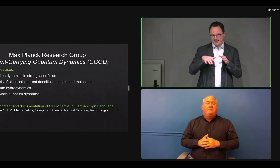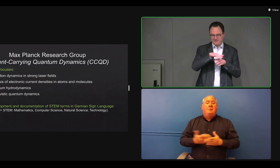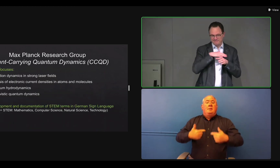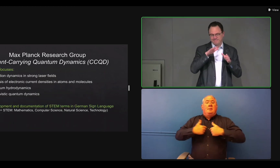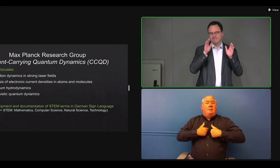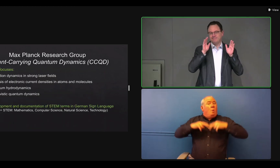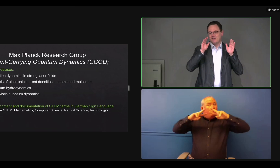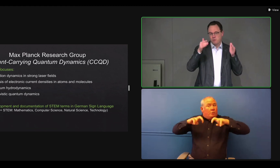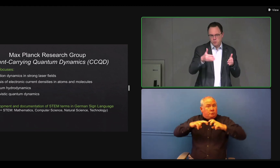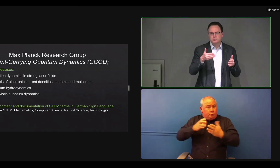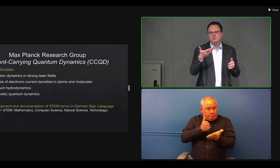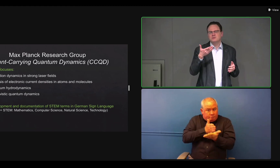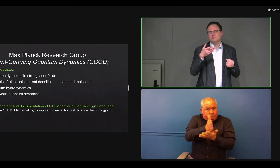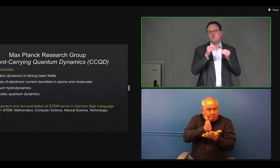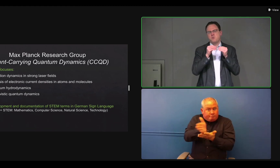would be helpful.